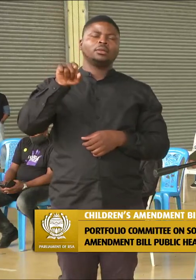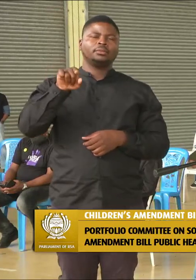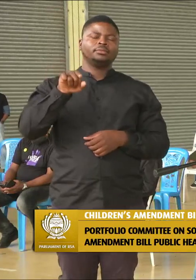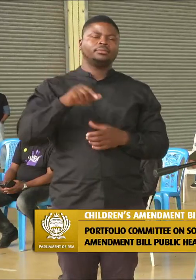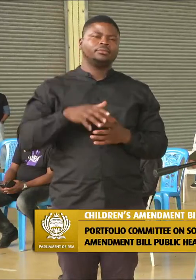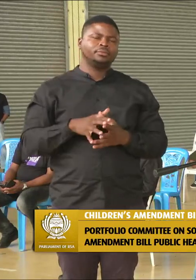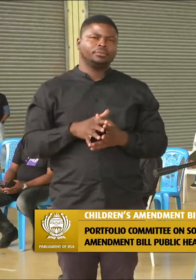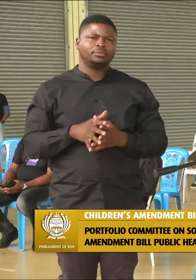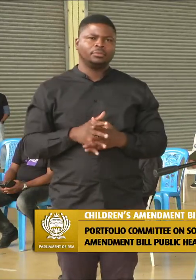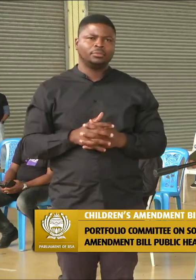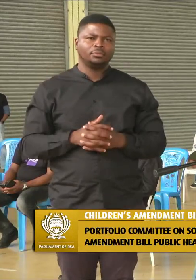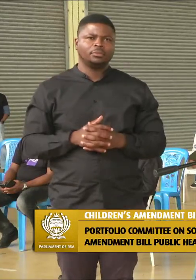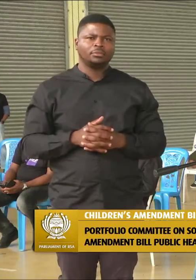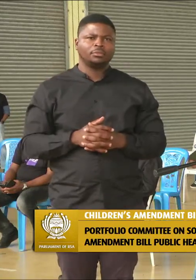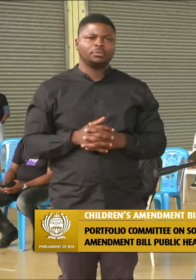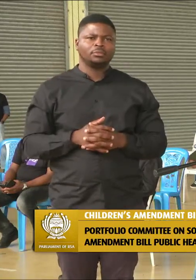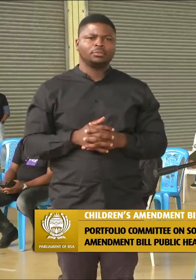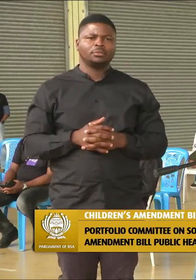Mwandla.